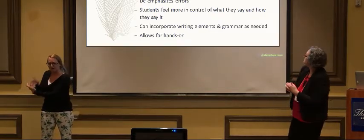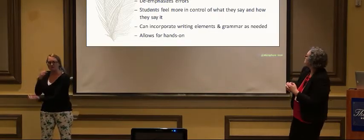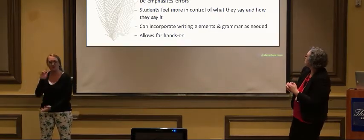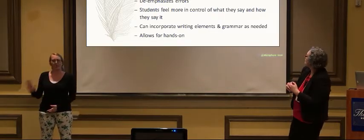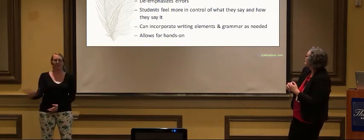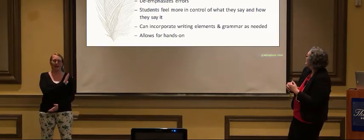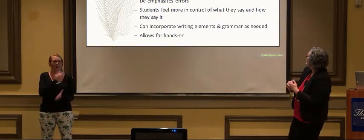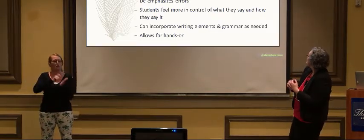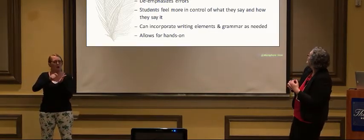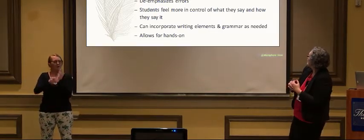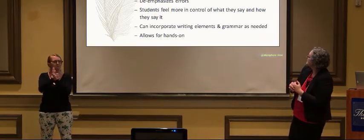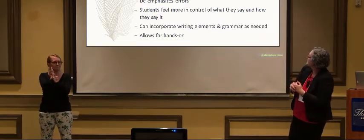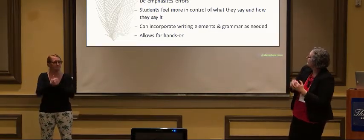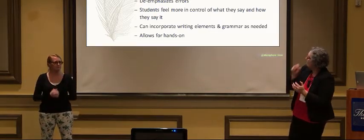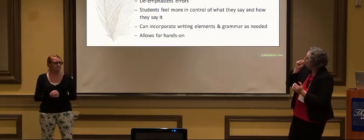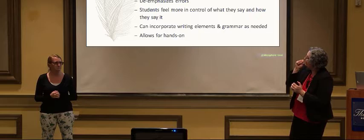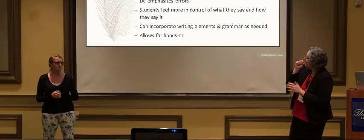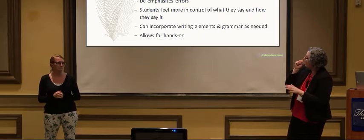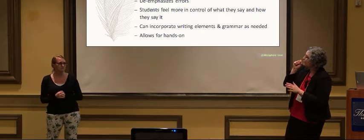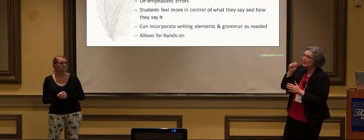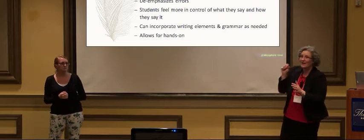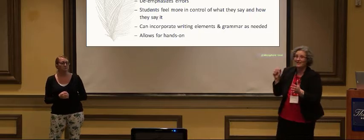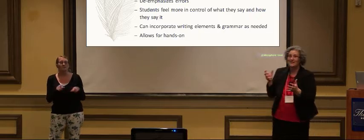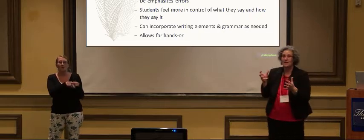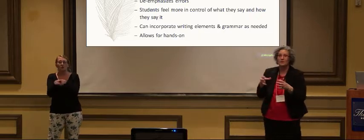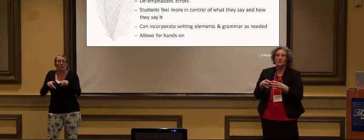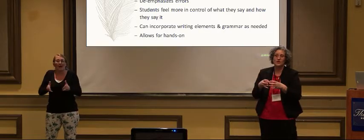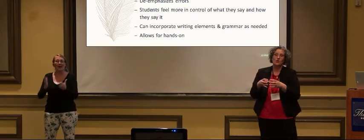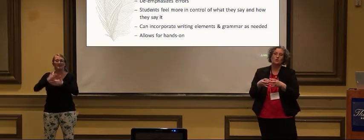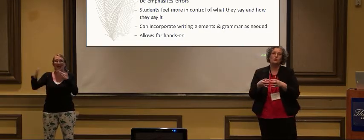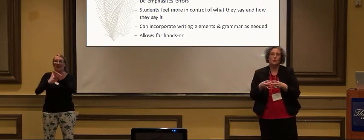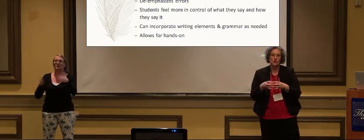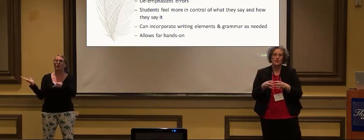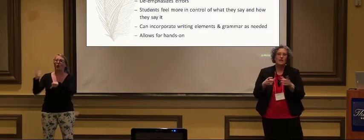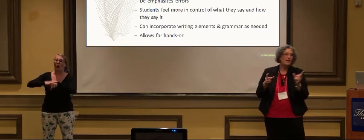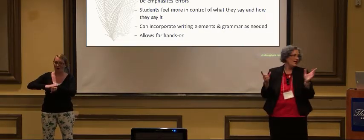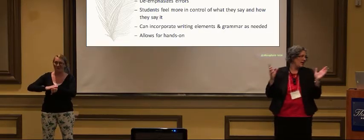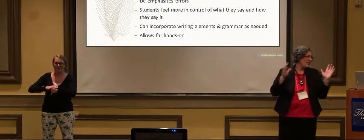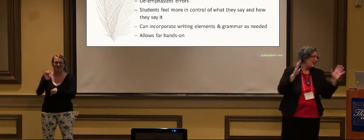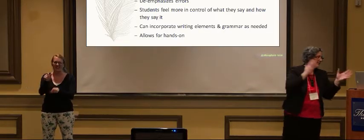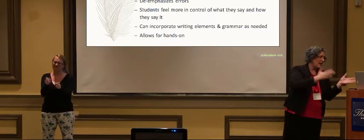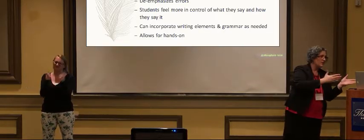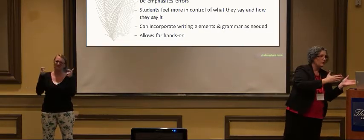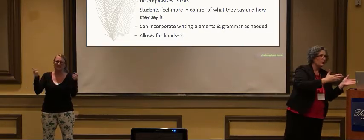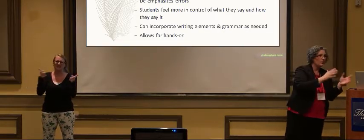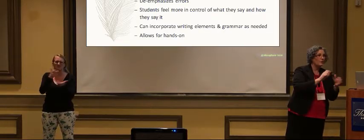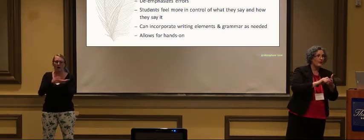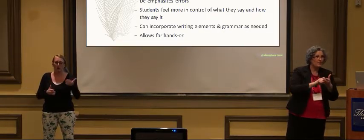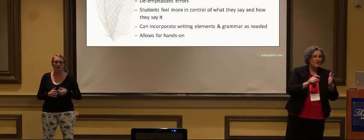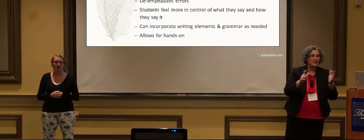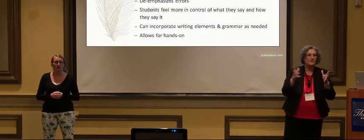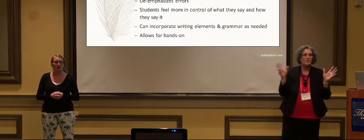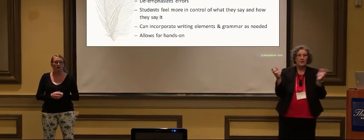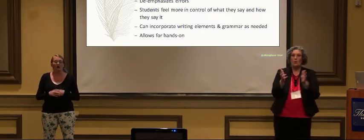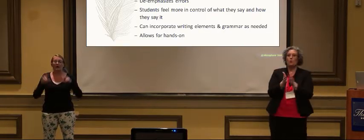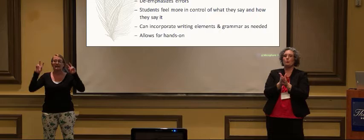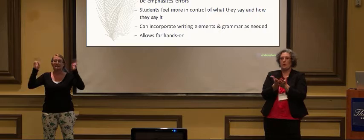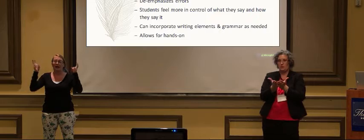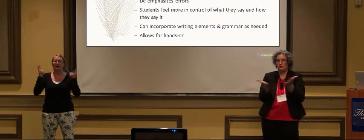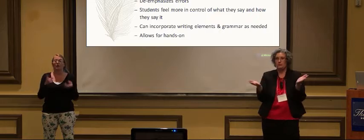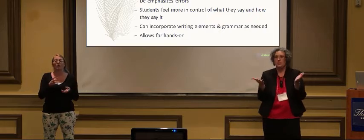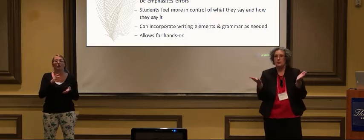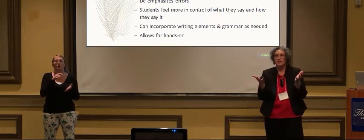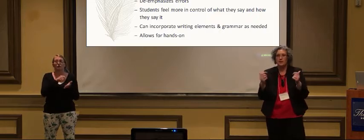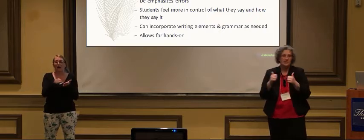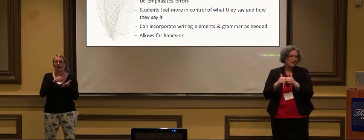writing. It does allow for hands-on, which is a huge portion. The title, Writing with Narratives, they make their own